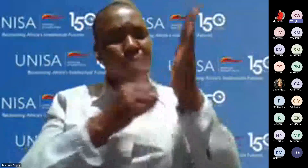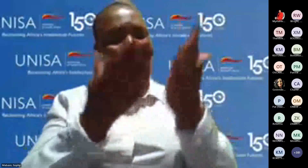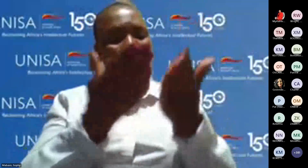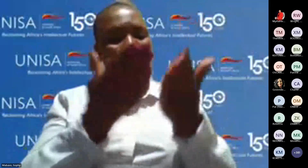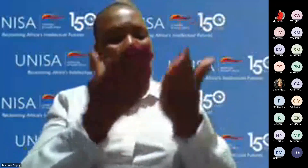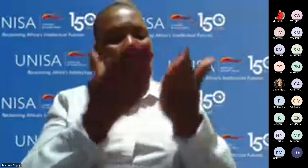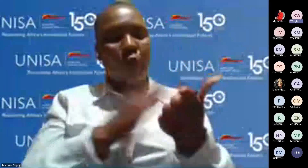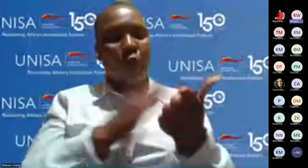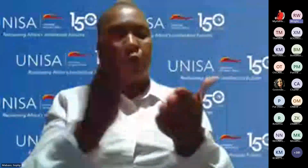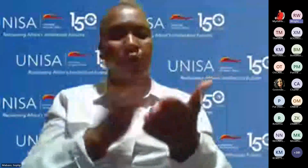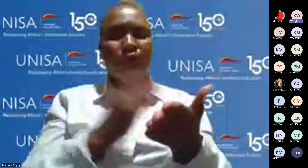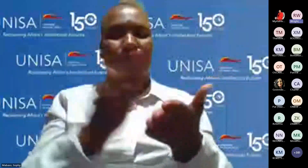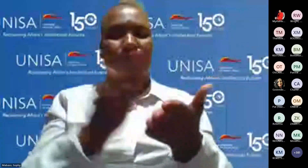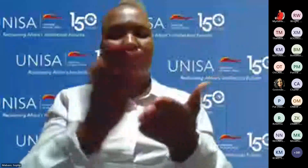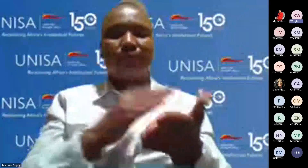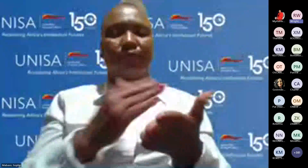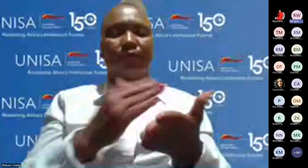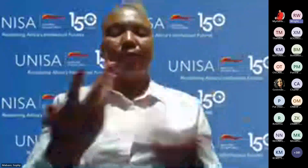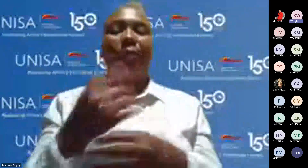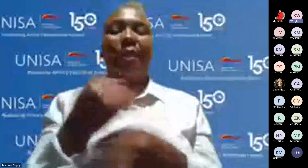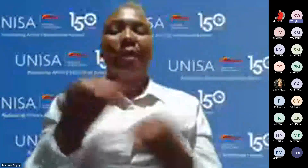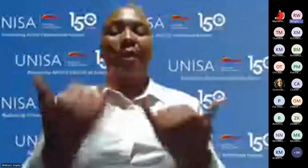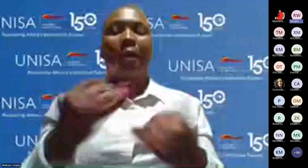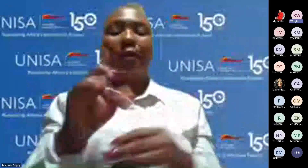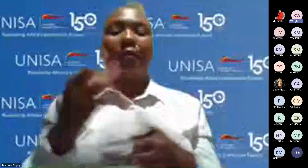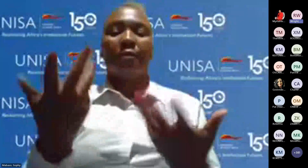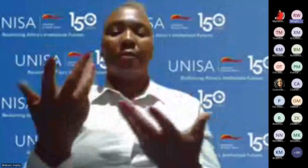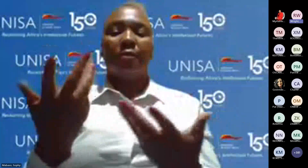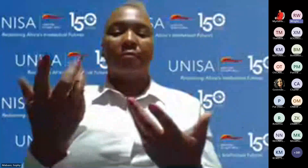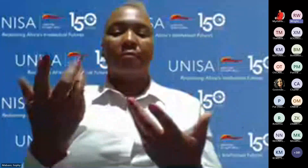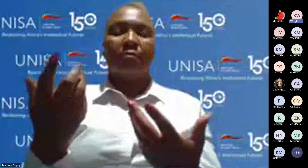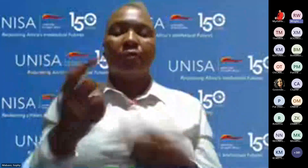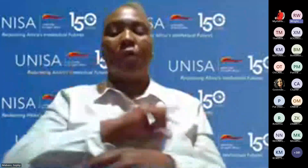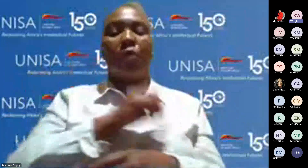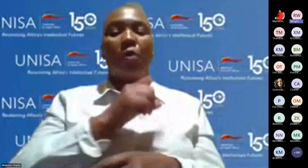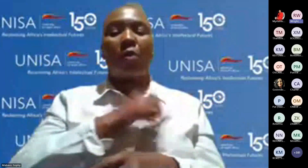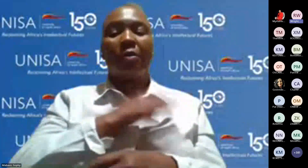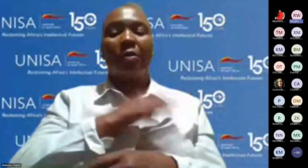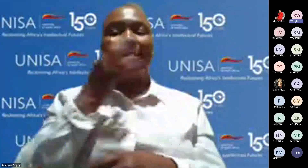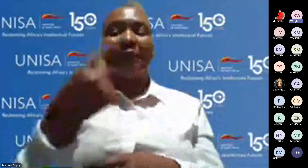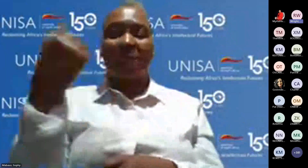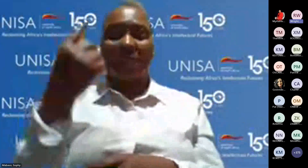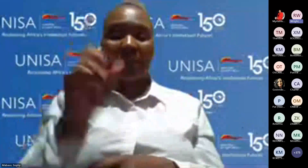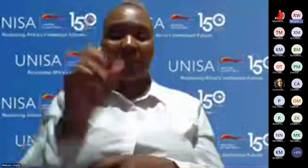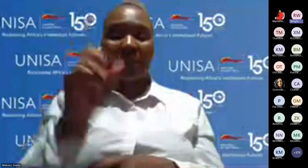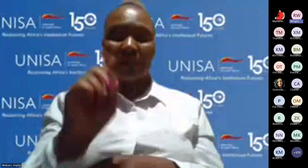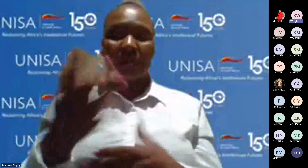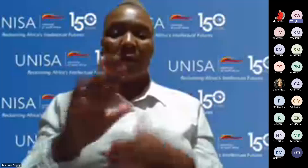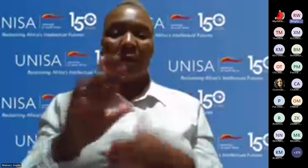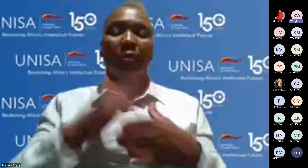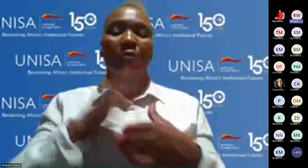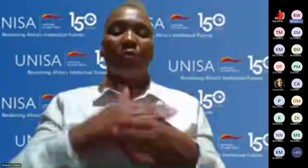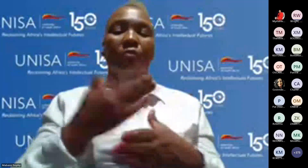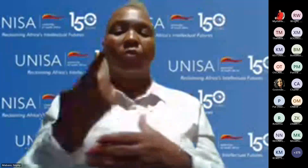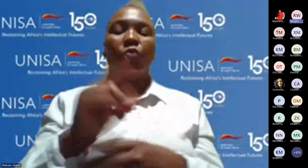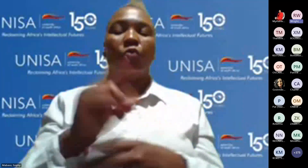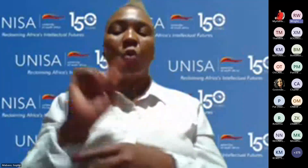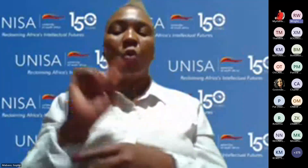text. Now, why I say you must do that first is because you only